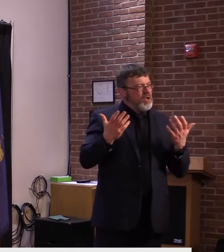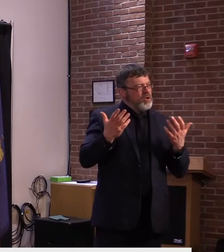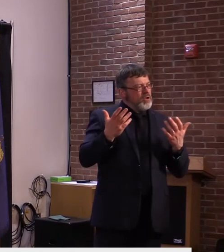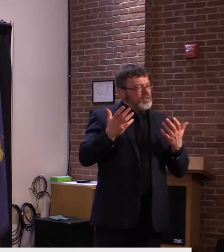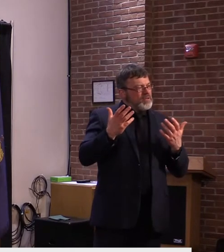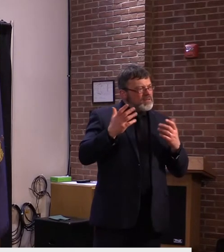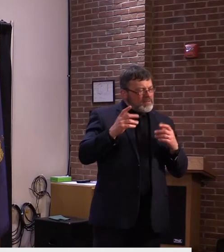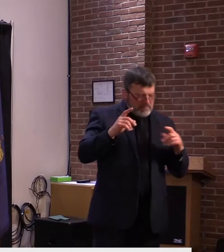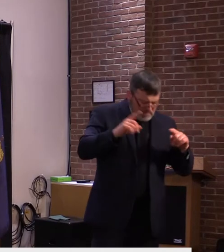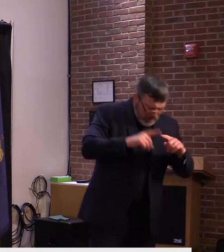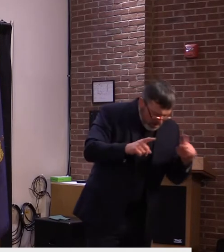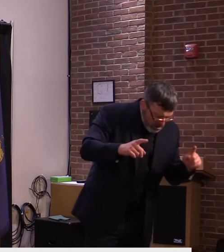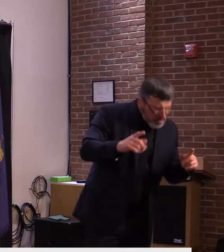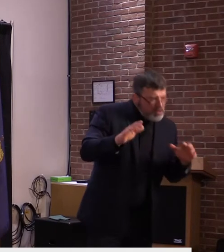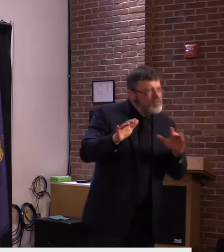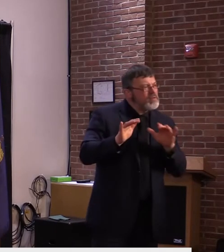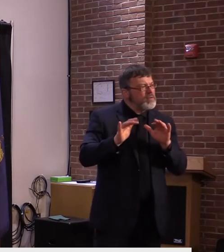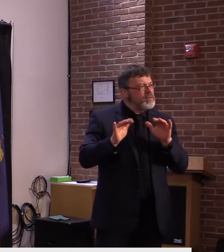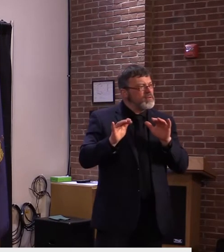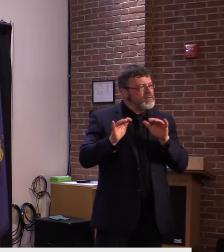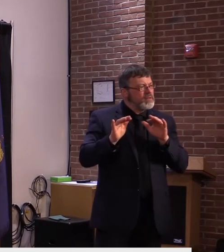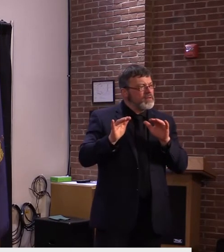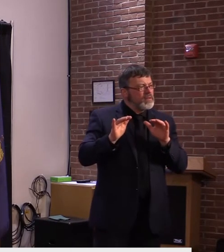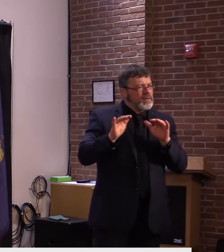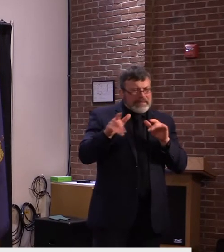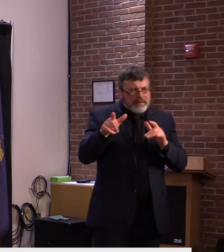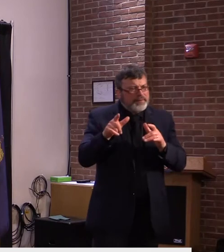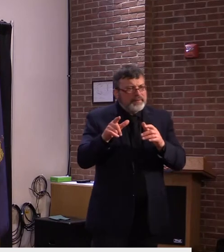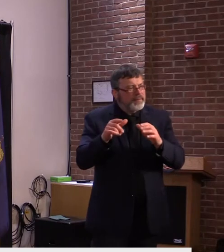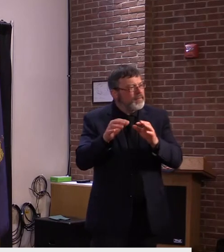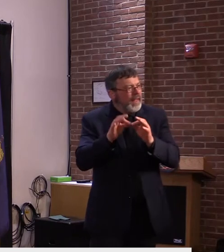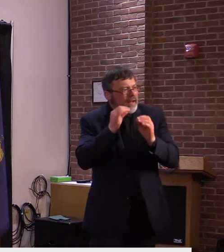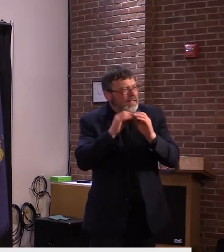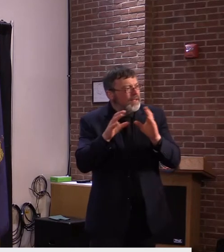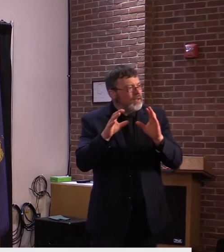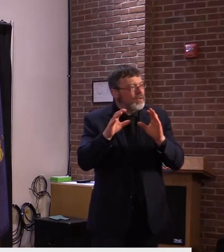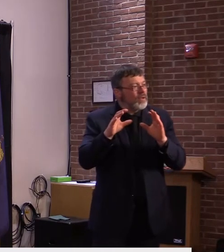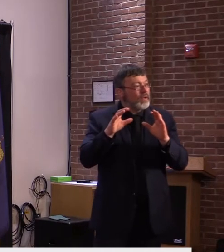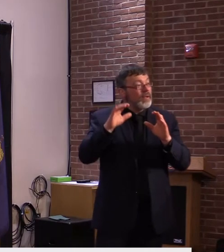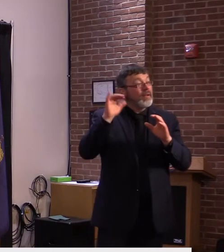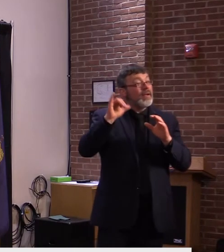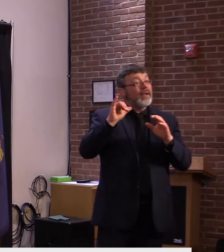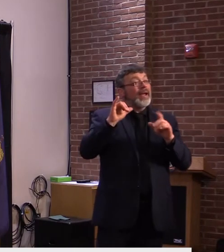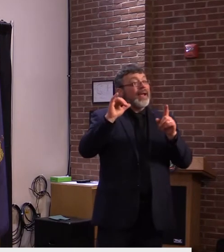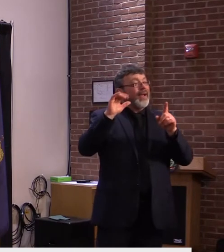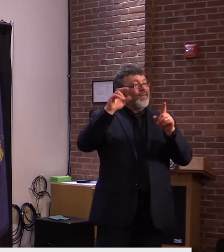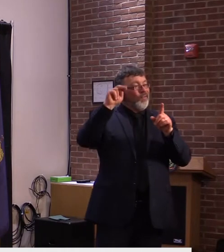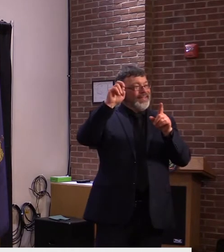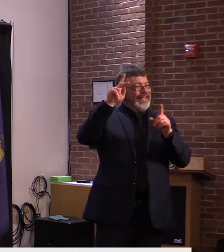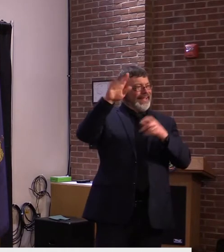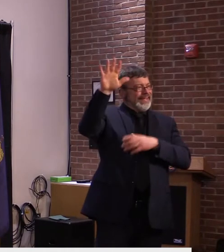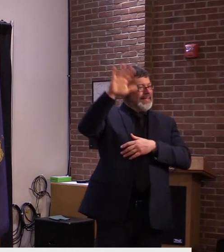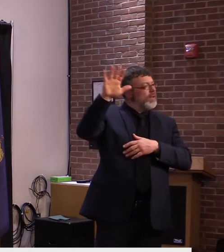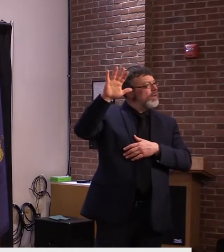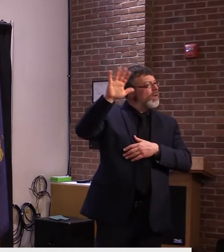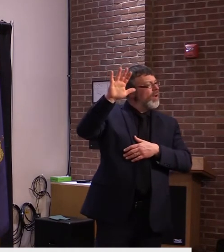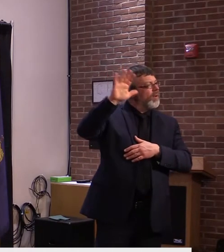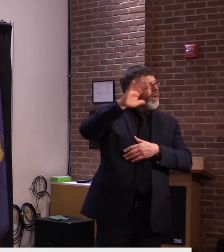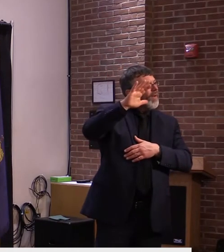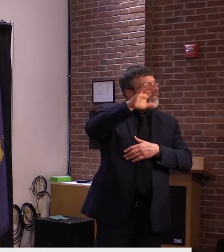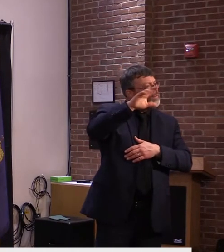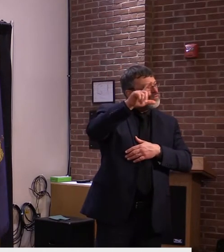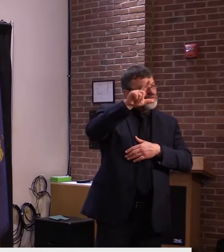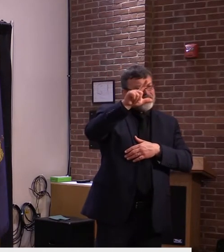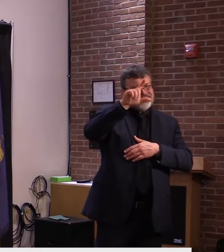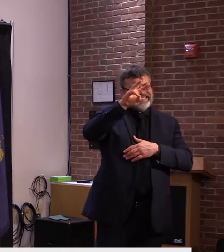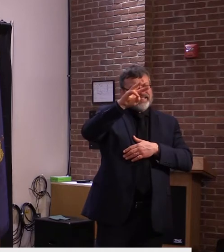disparities in vaccination rates around the state. I'm thinking about, like, in Essex County, only 26% of kids 5 to 11 are vaccinated,